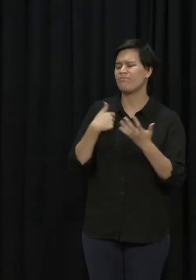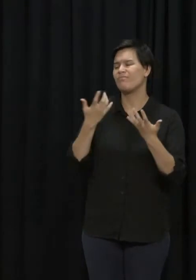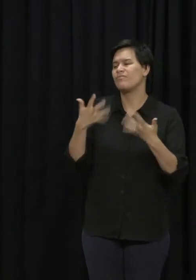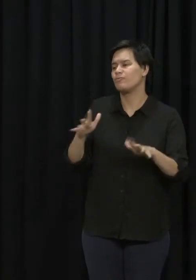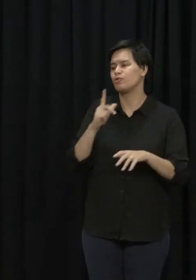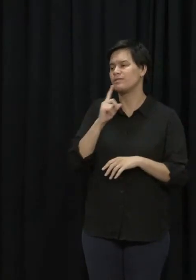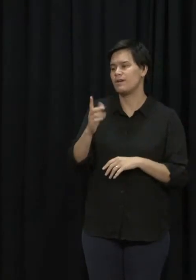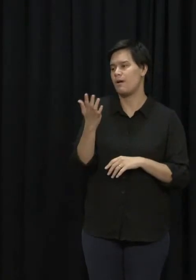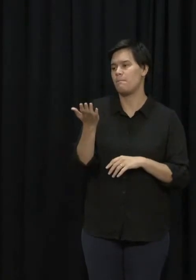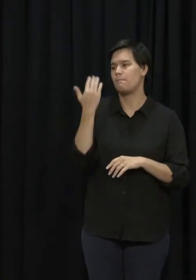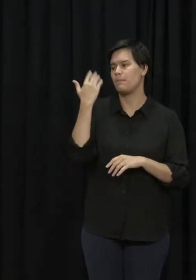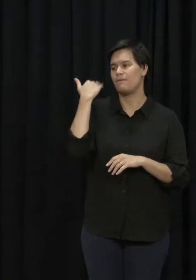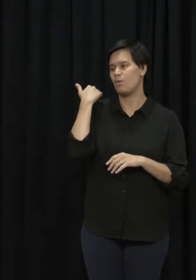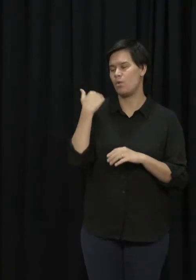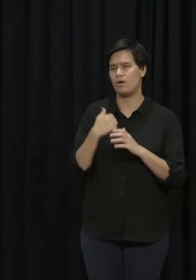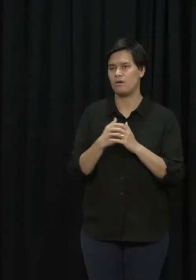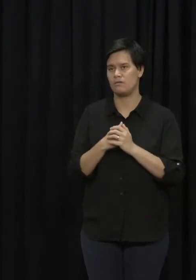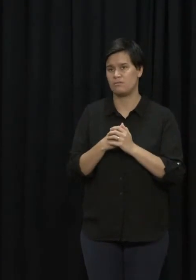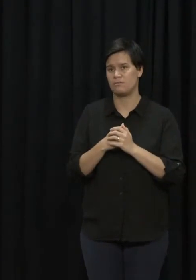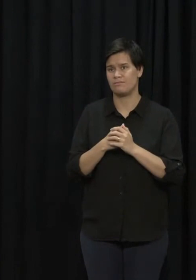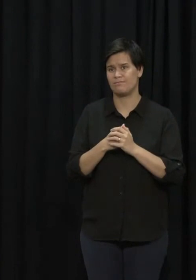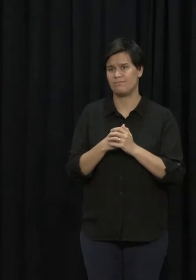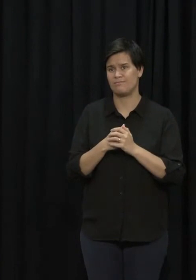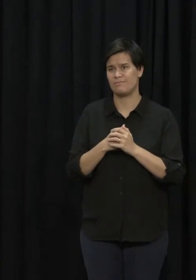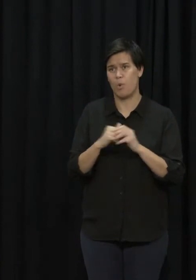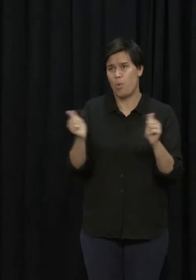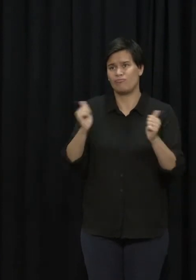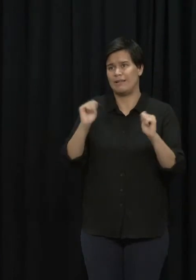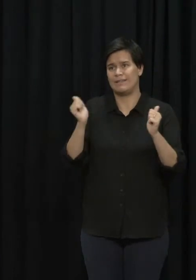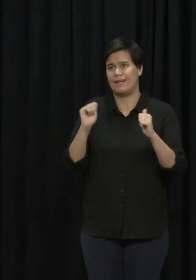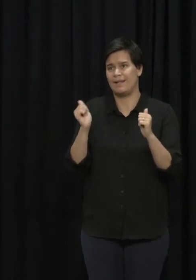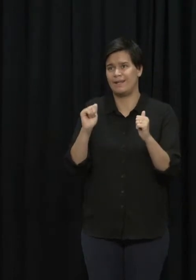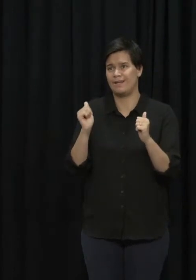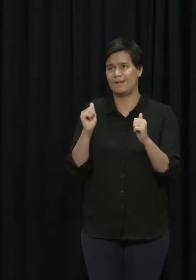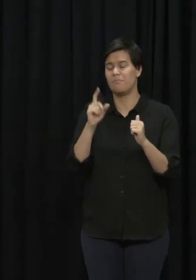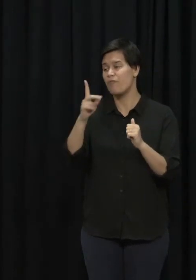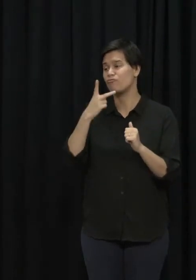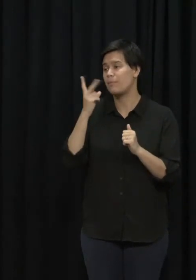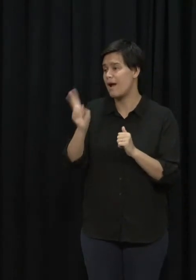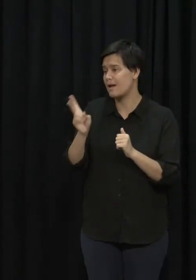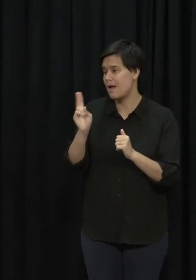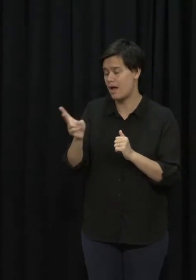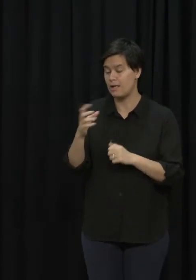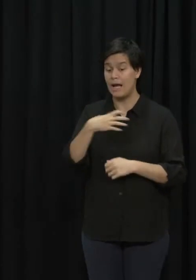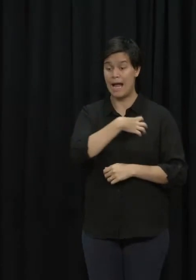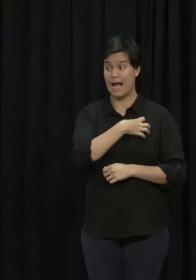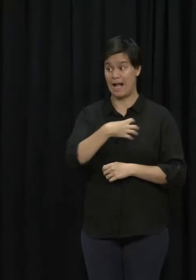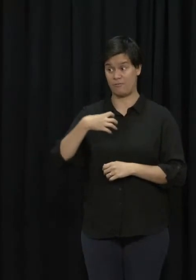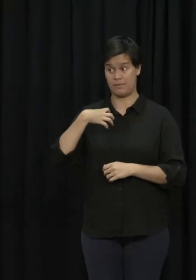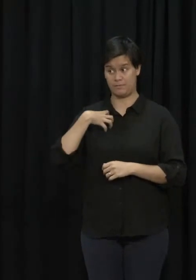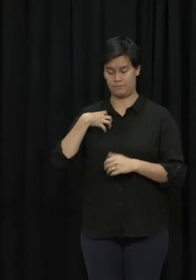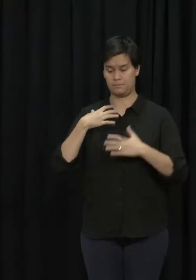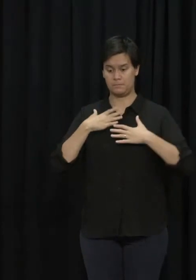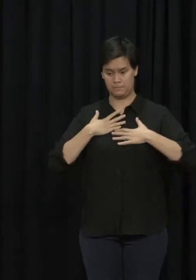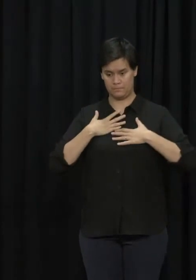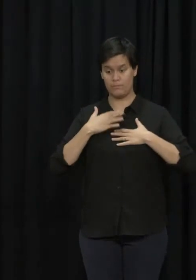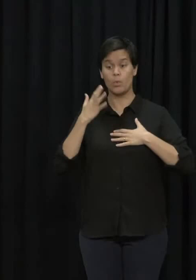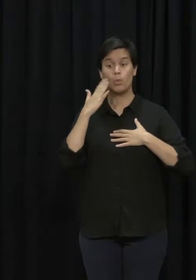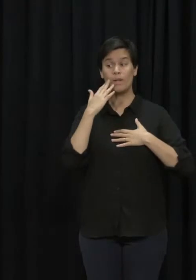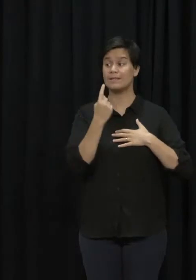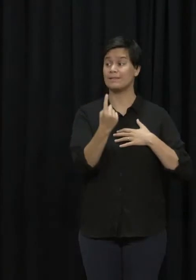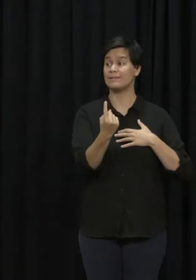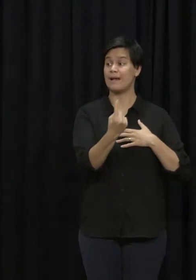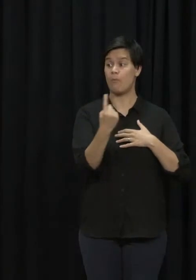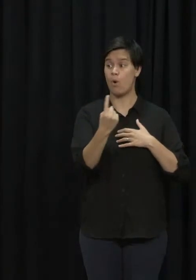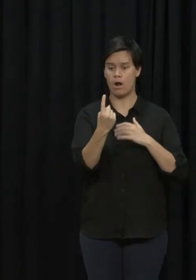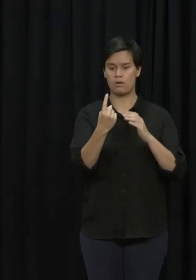already, in probably quite a lengthy way, what we undertake when we have someone who's in isolation because they're a